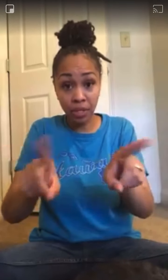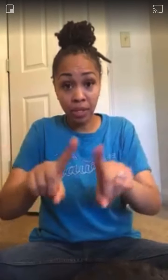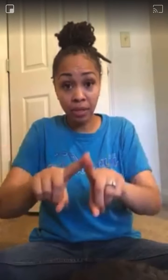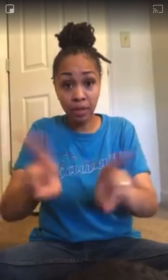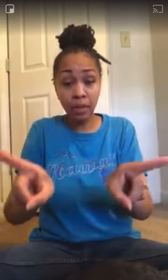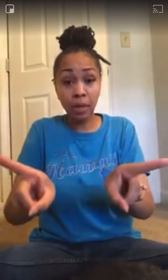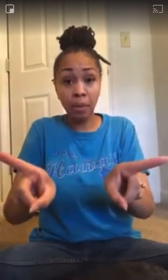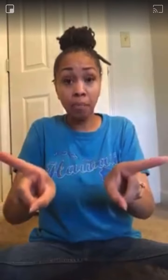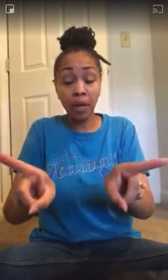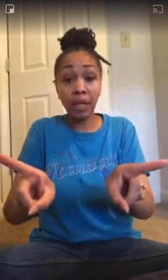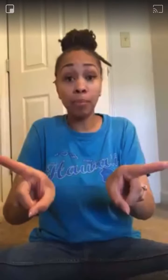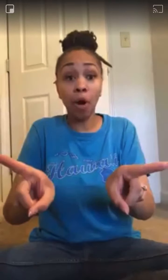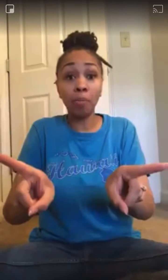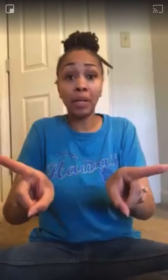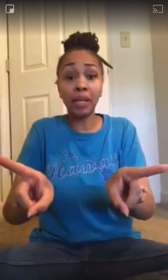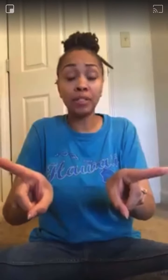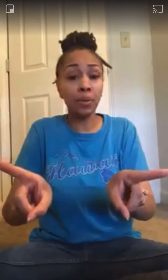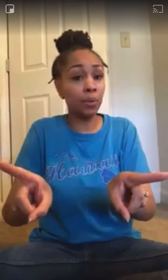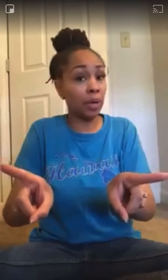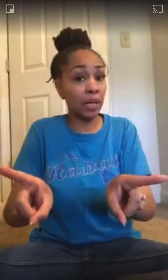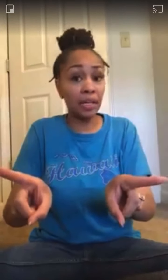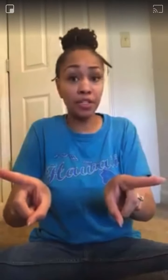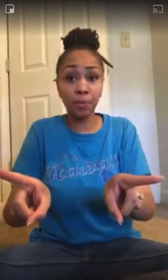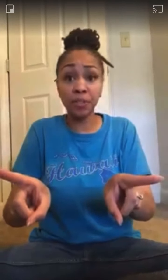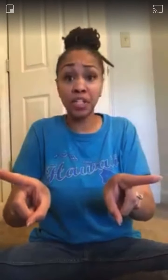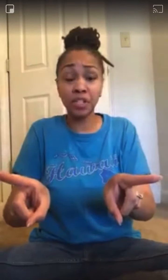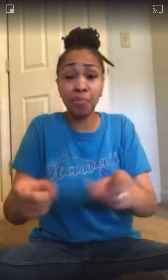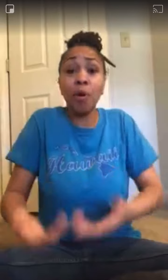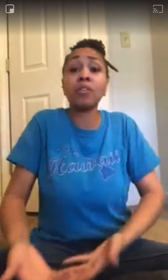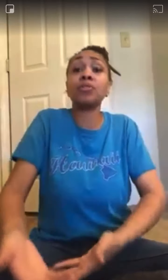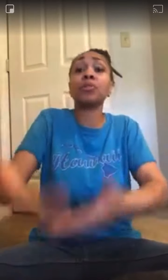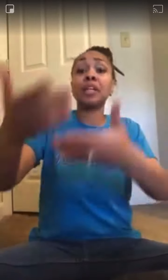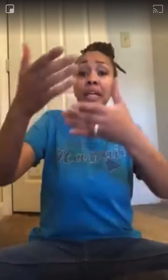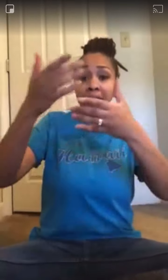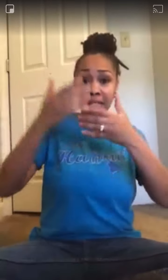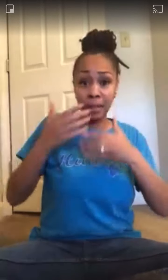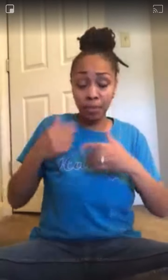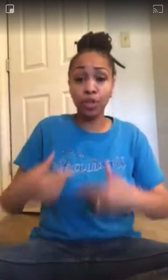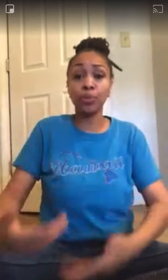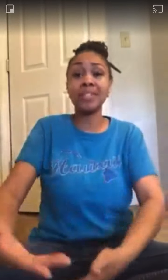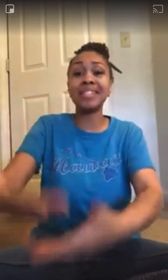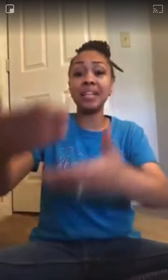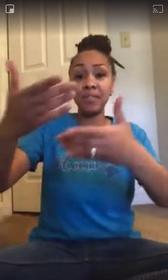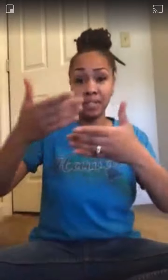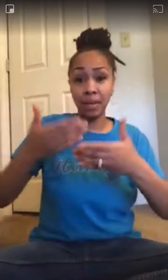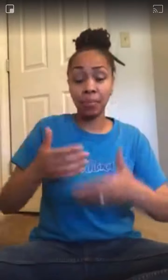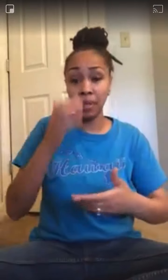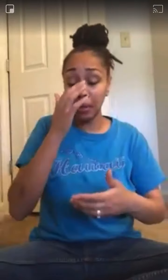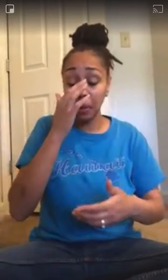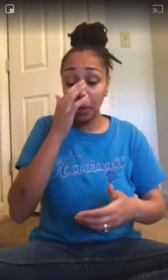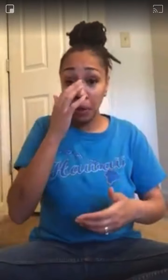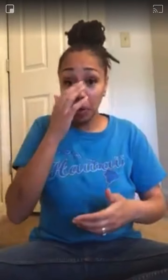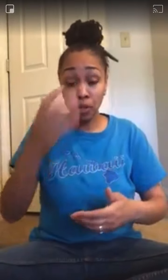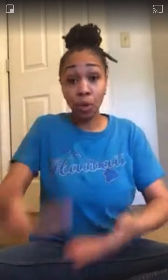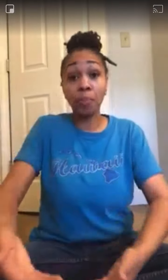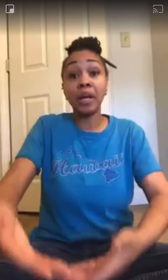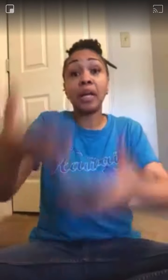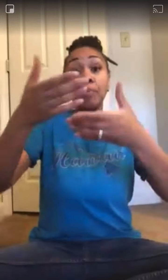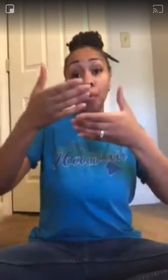B-U-T, but he brought me in. So again, interpretation of brought, you're getting something, you're receiving something. So but he